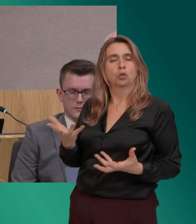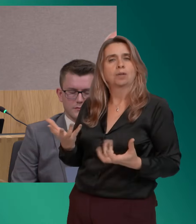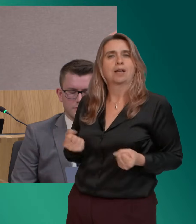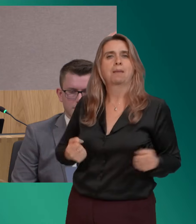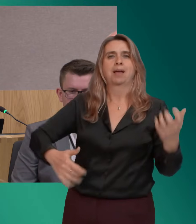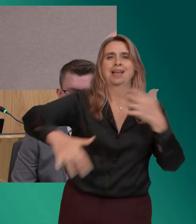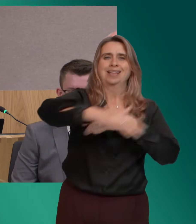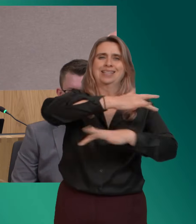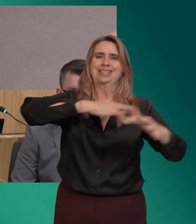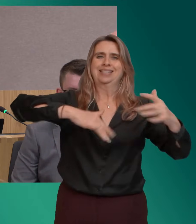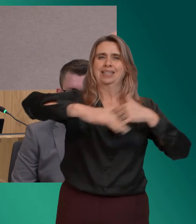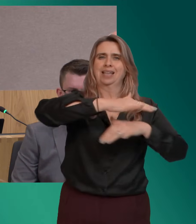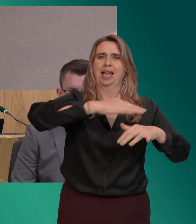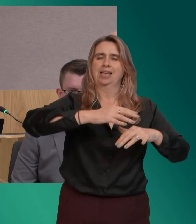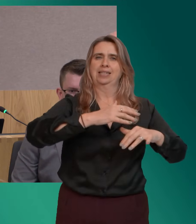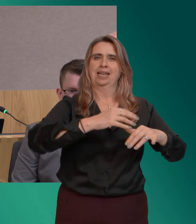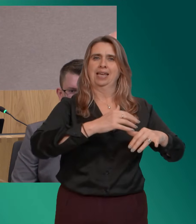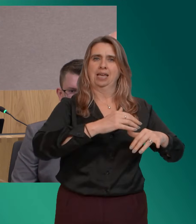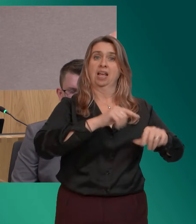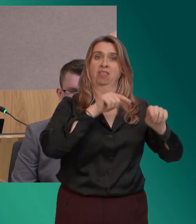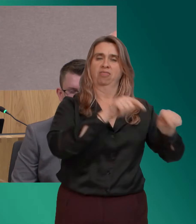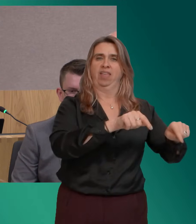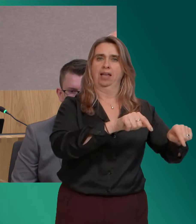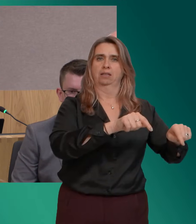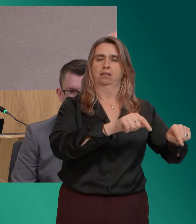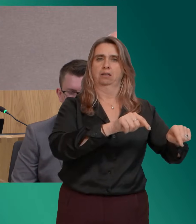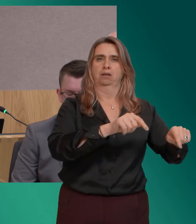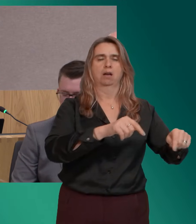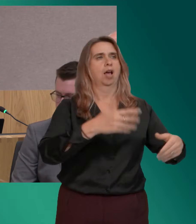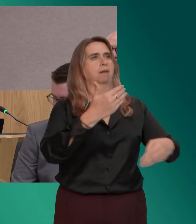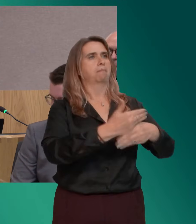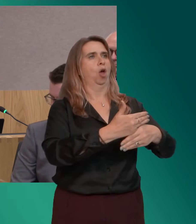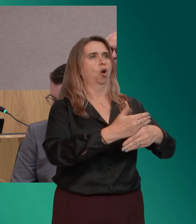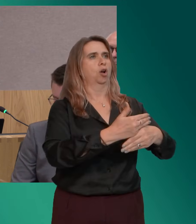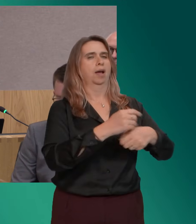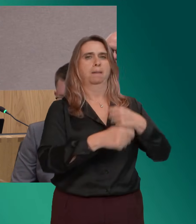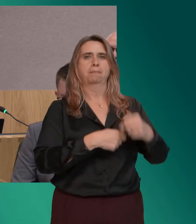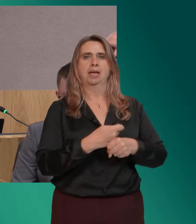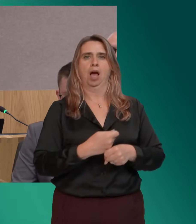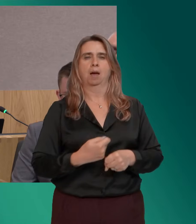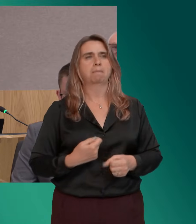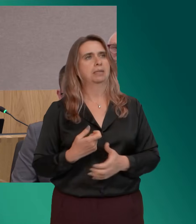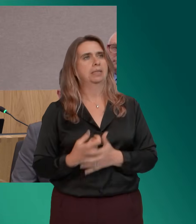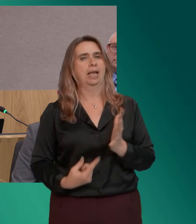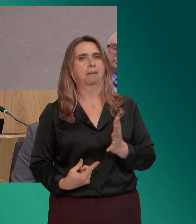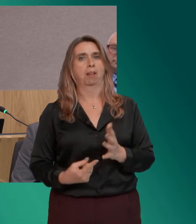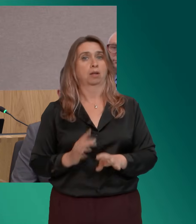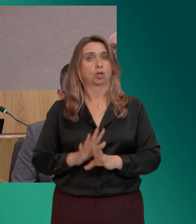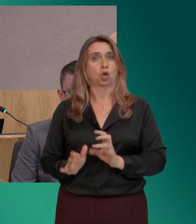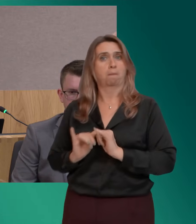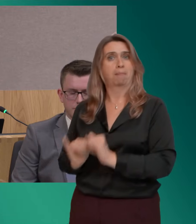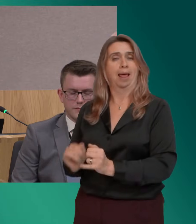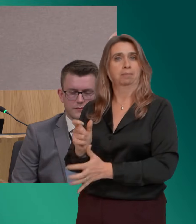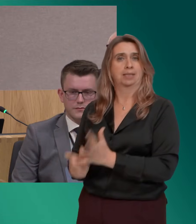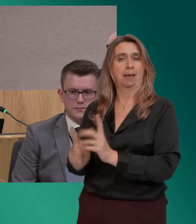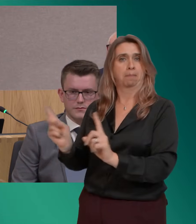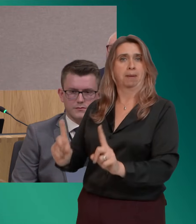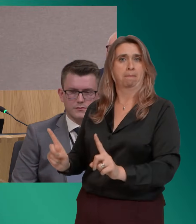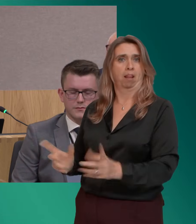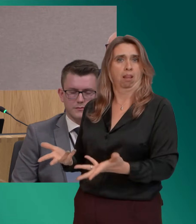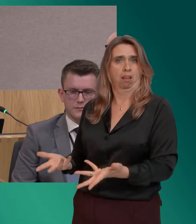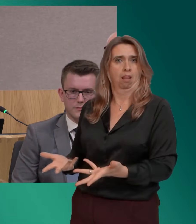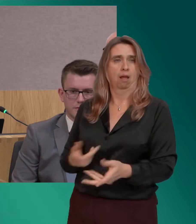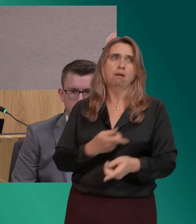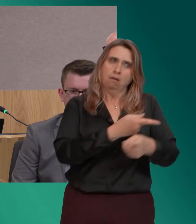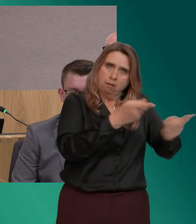not impairment, that disables people. That requires a rights-based approach across government and with